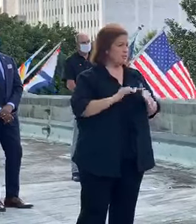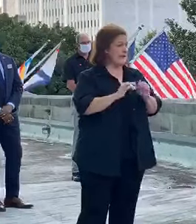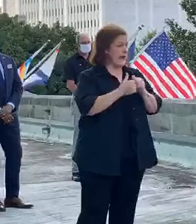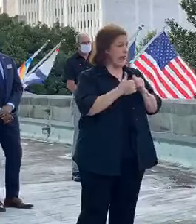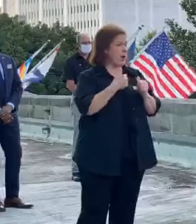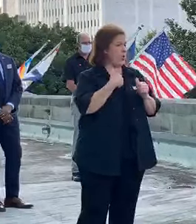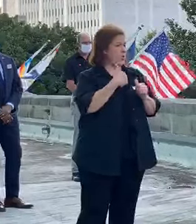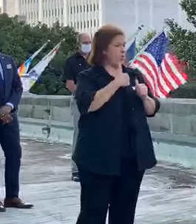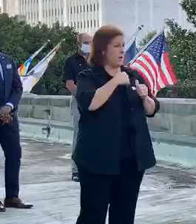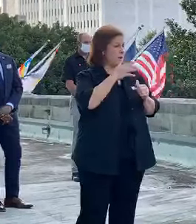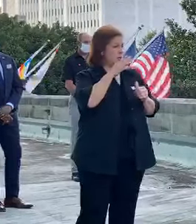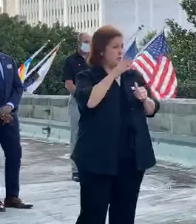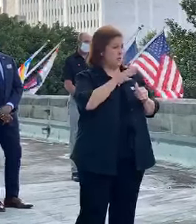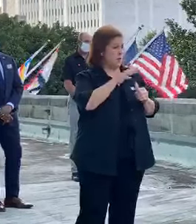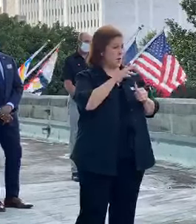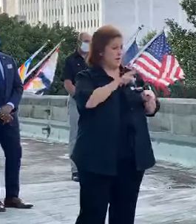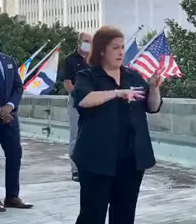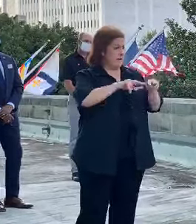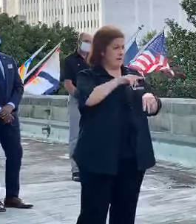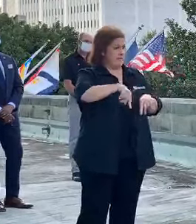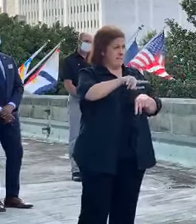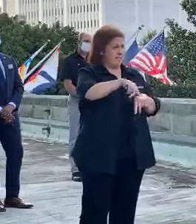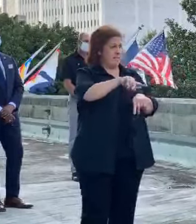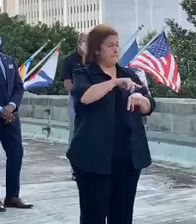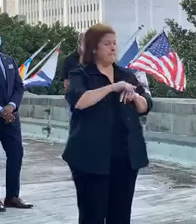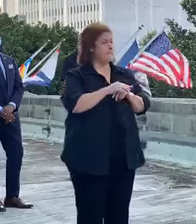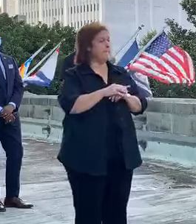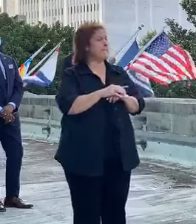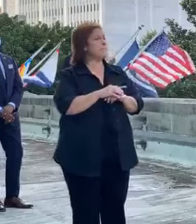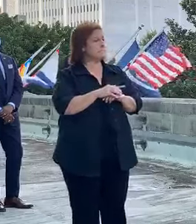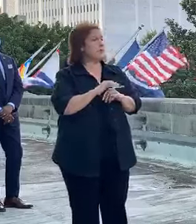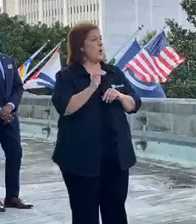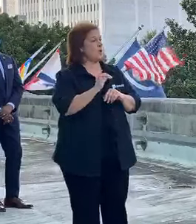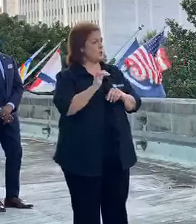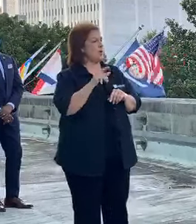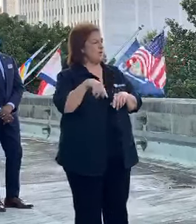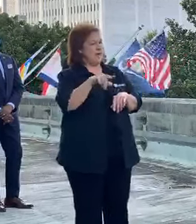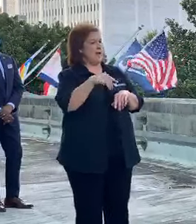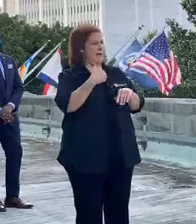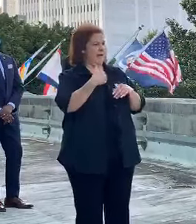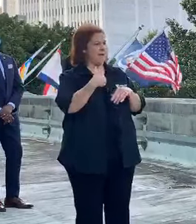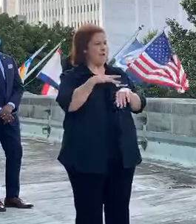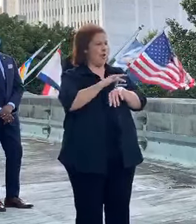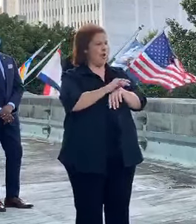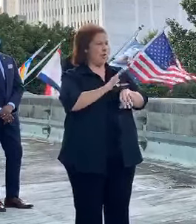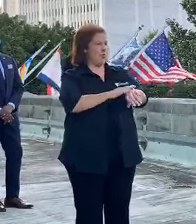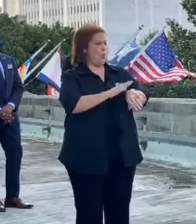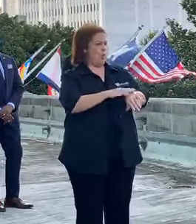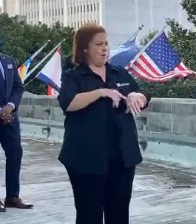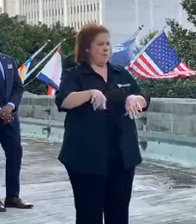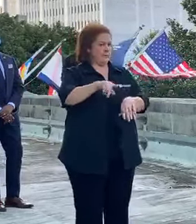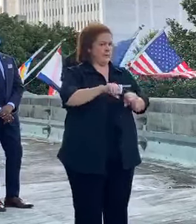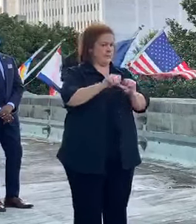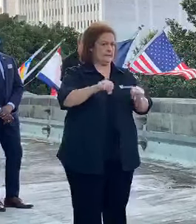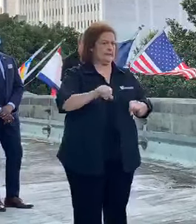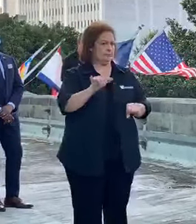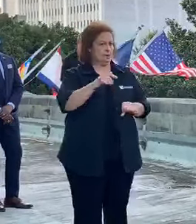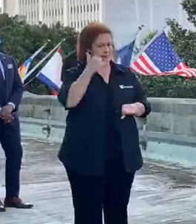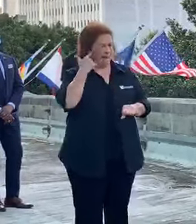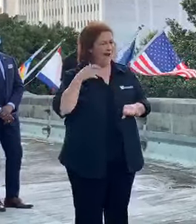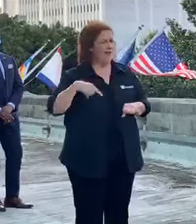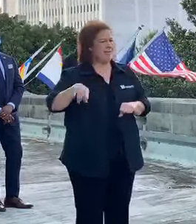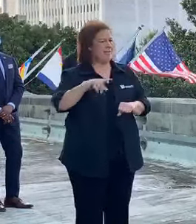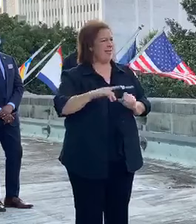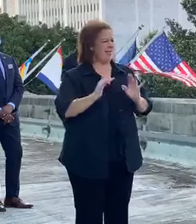them. Yes, of course, our first responders, you know, they're also an early warning system, right? Because they are interacting